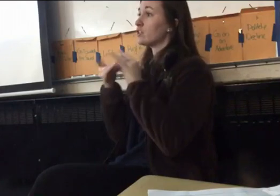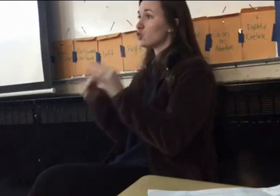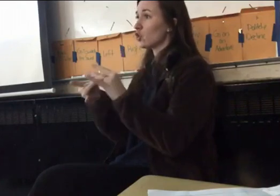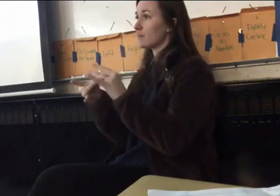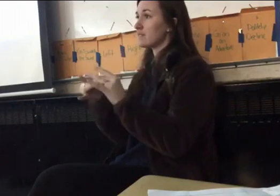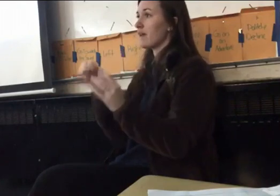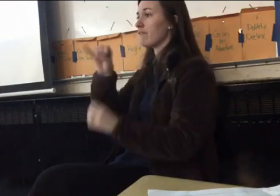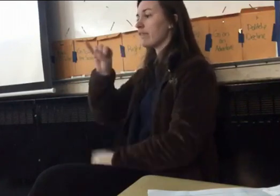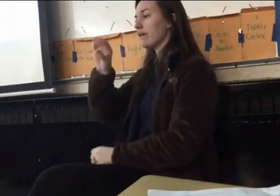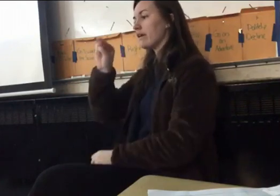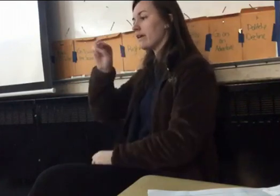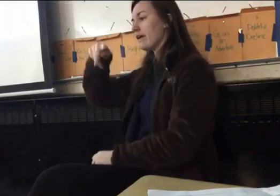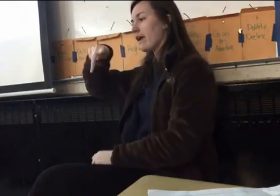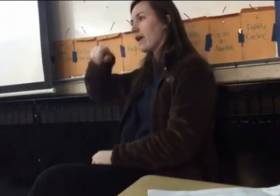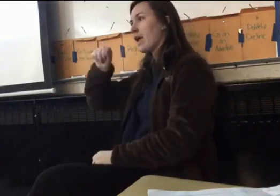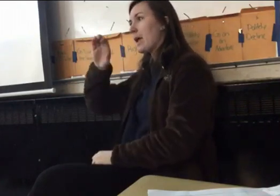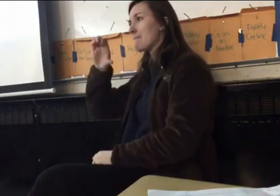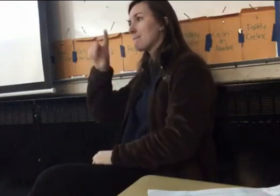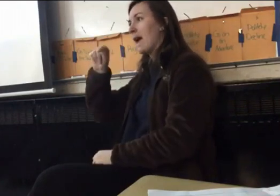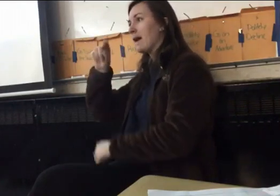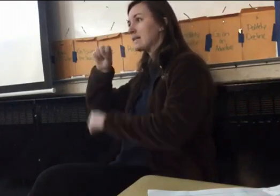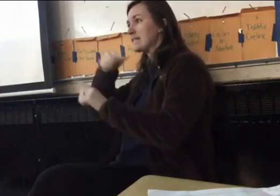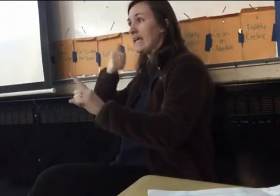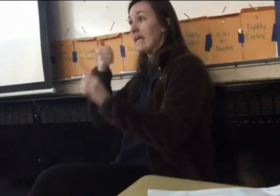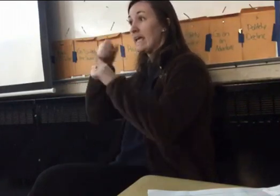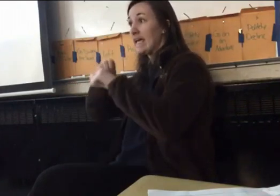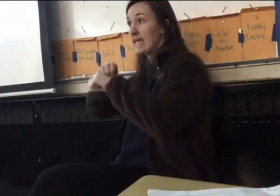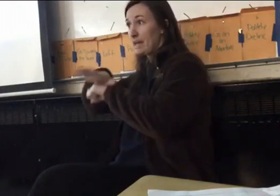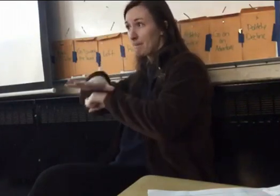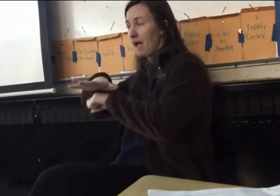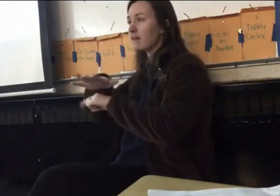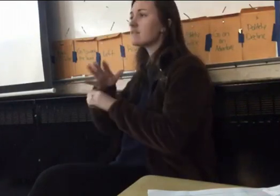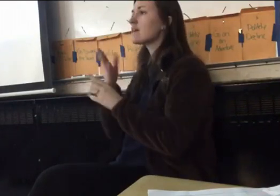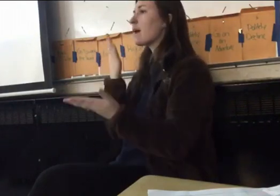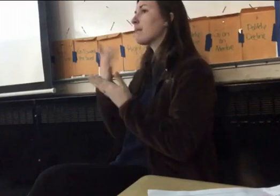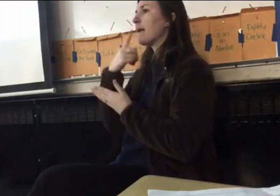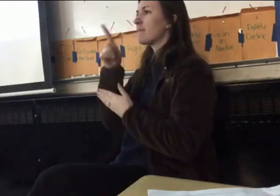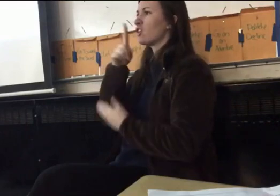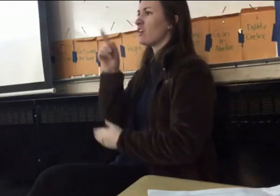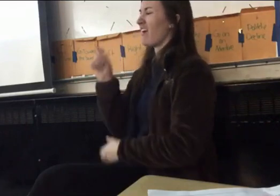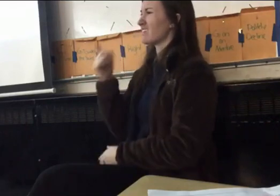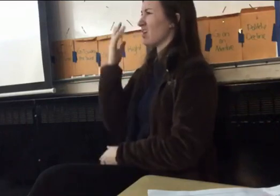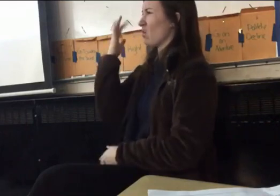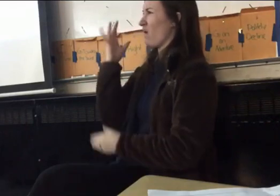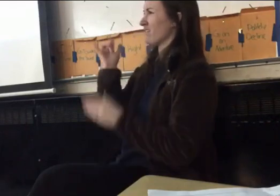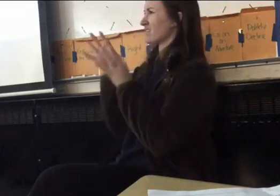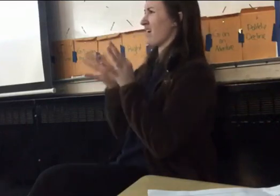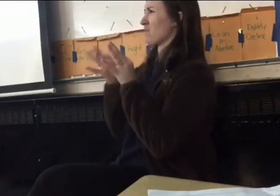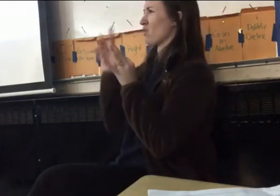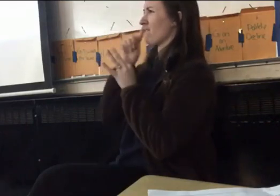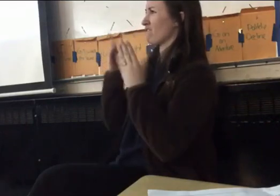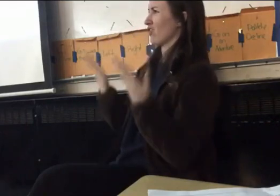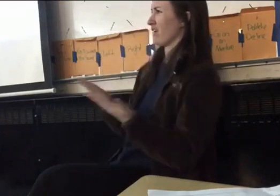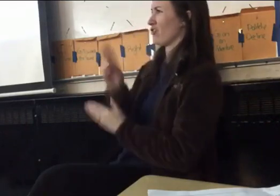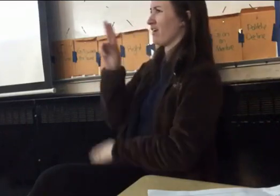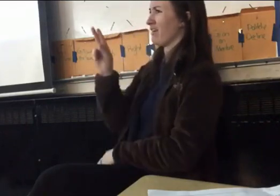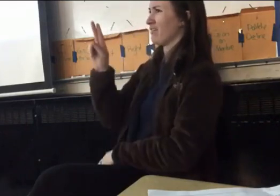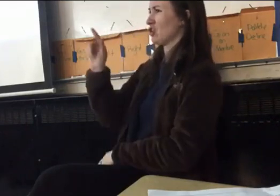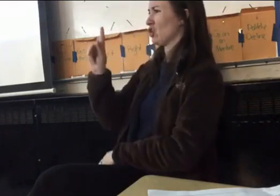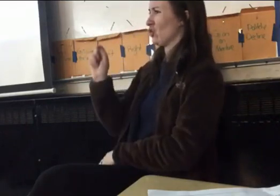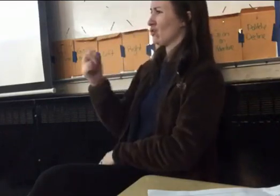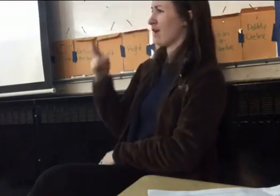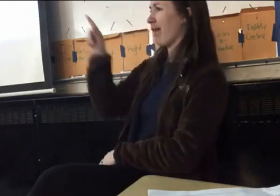we're going to talk about that in just a second. If you ever say to yourself, why does this matter here in Utah? Carlisle Indian Boarding School was actually all the way in